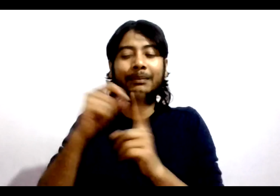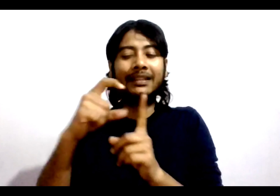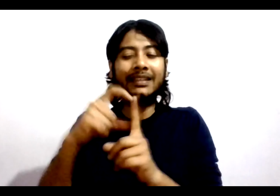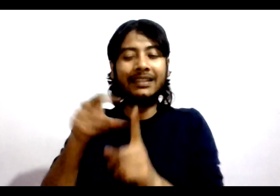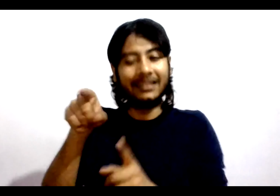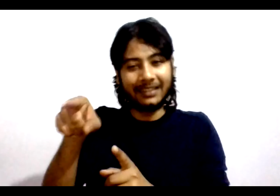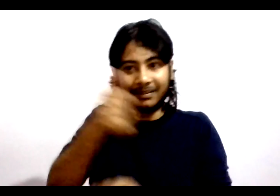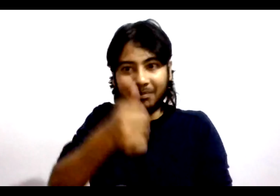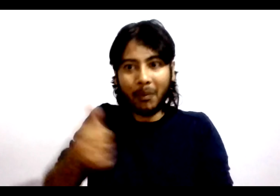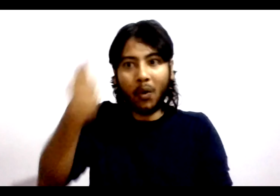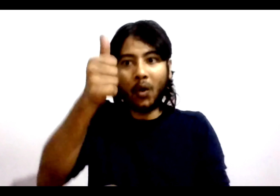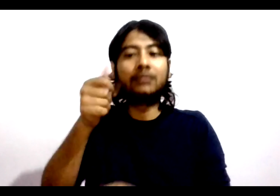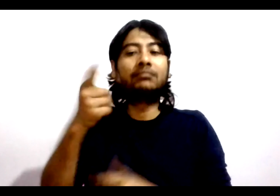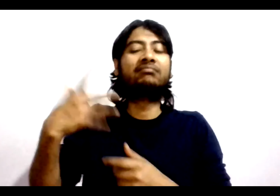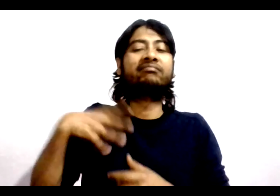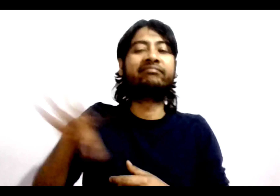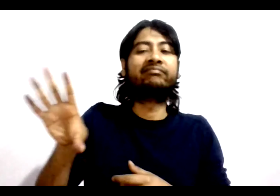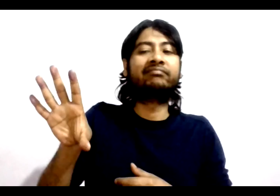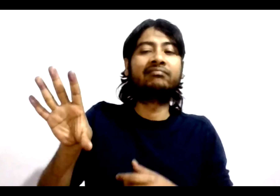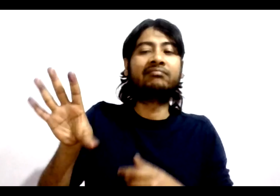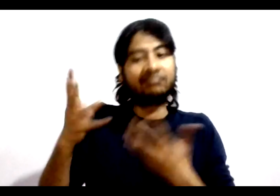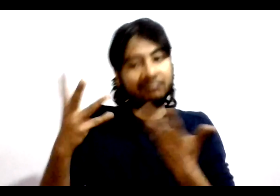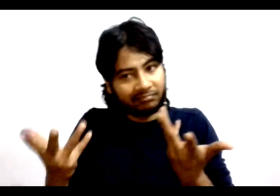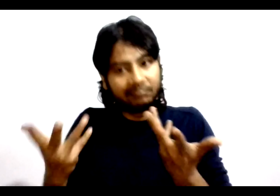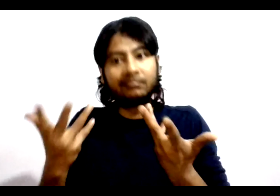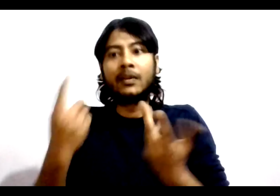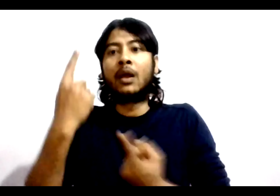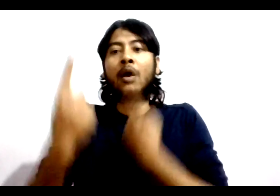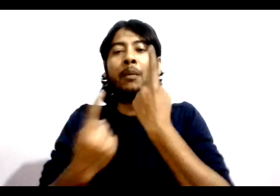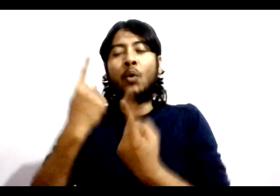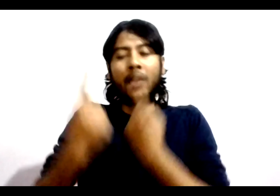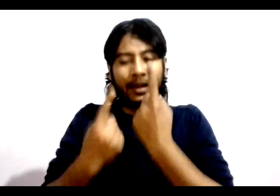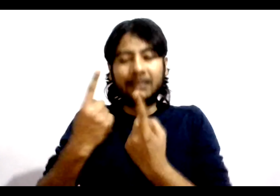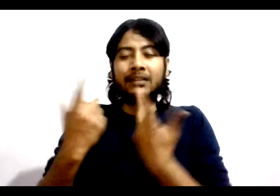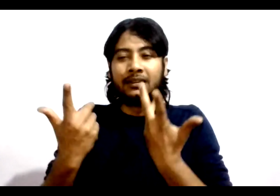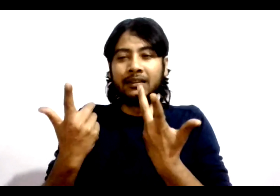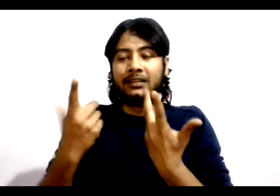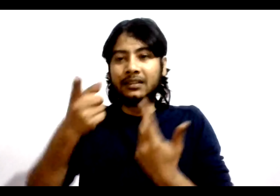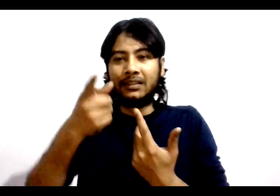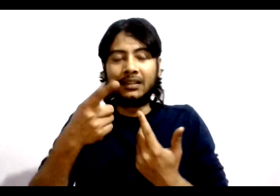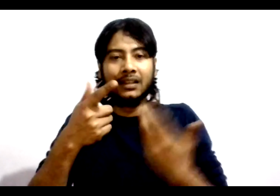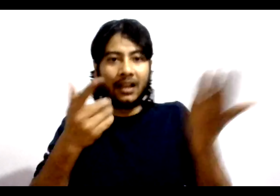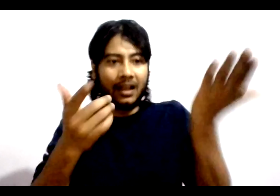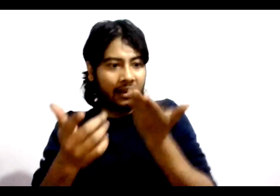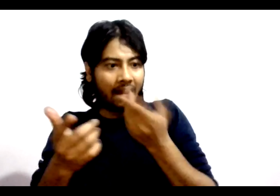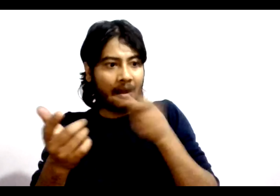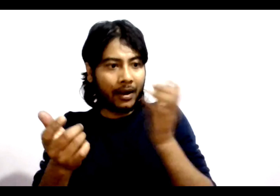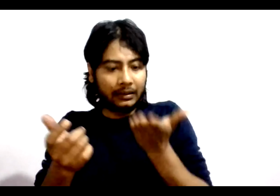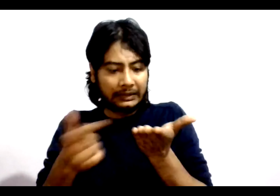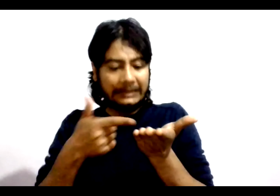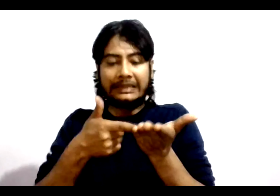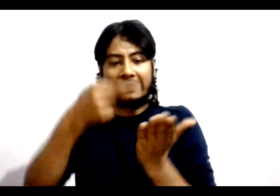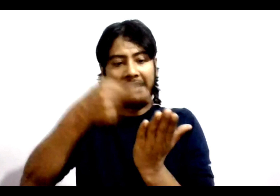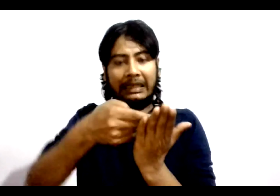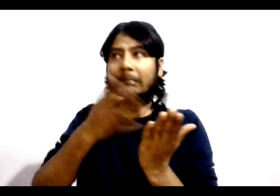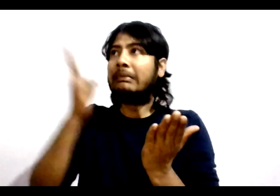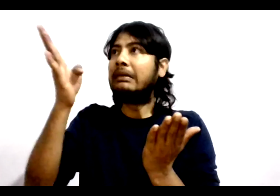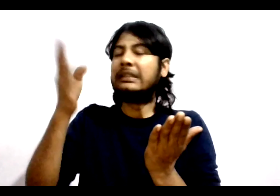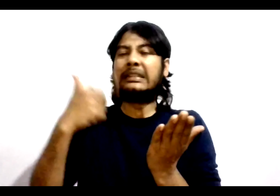own government officers or government departments. But in many places, yes, these authorities are required to